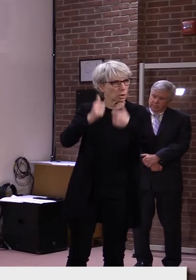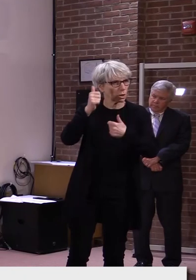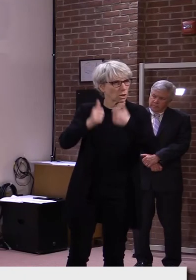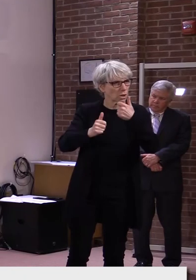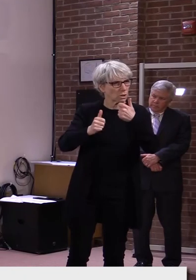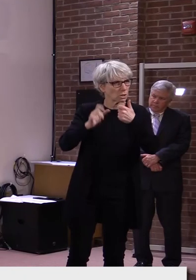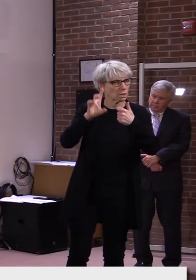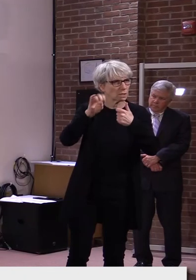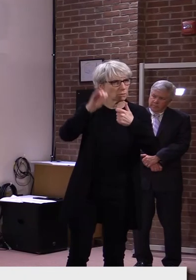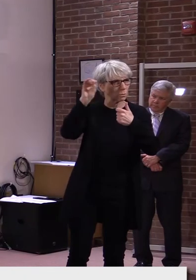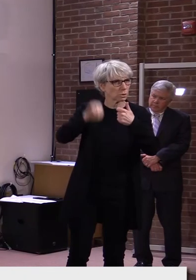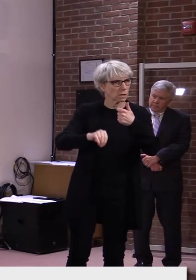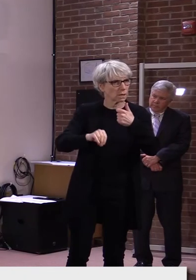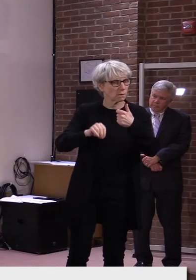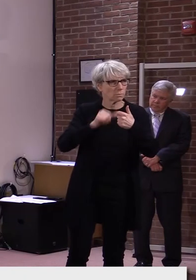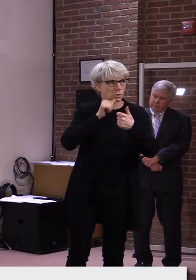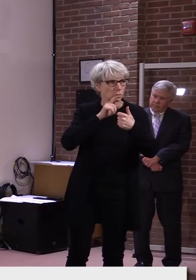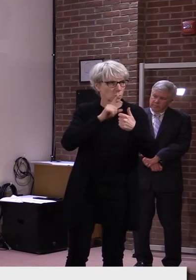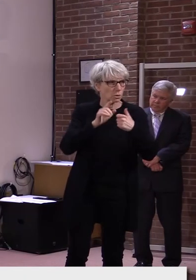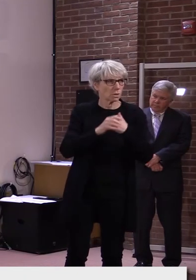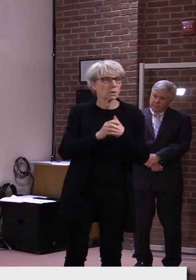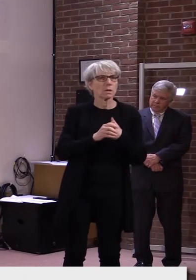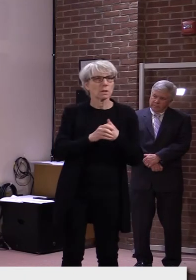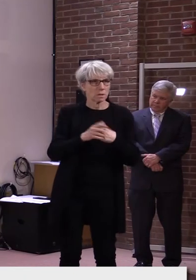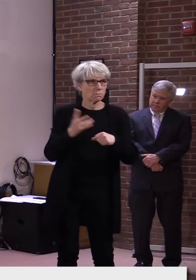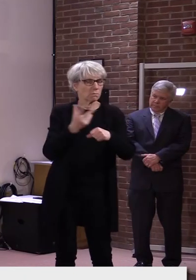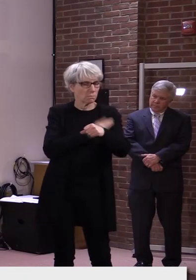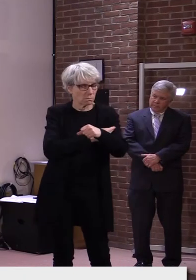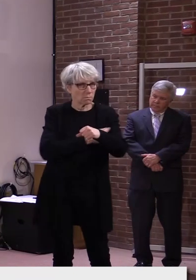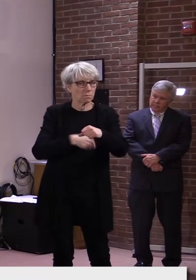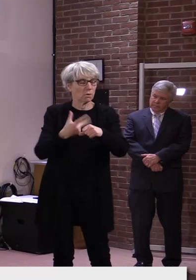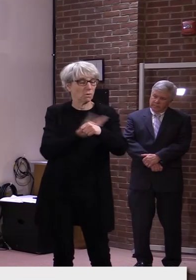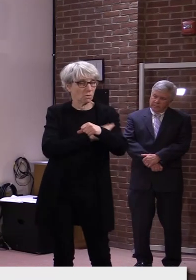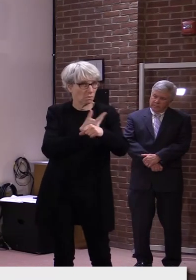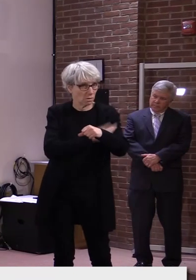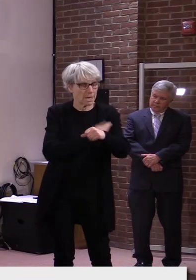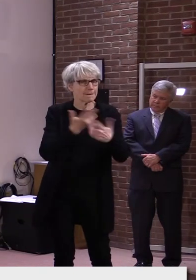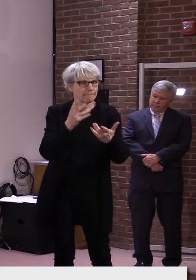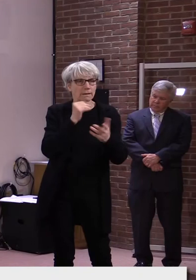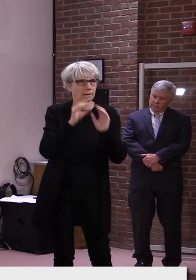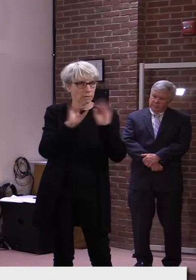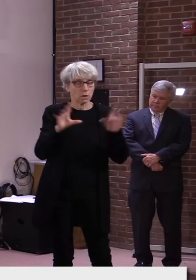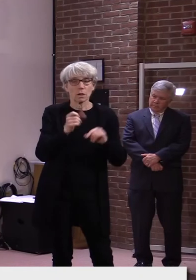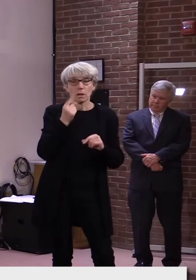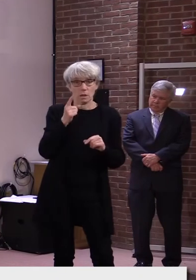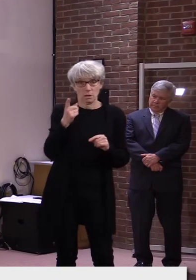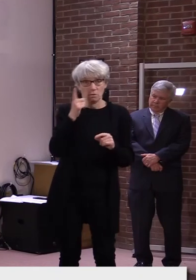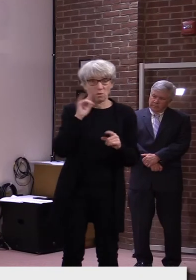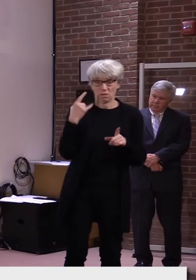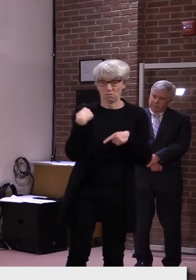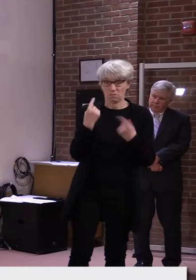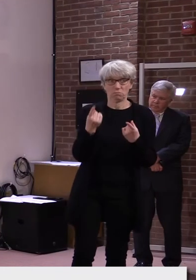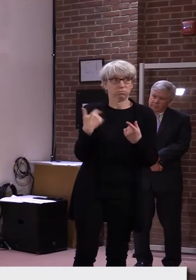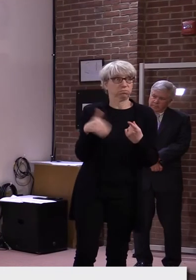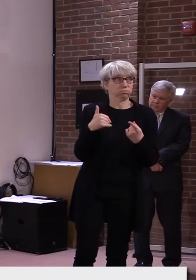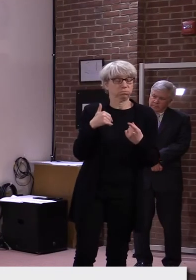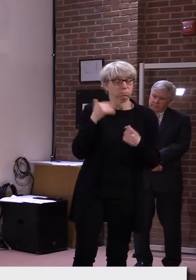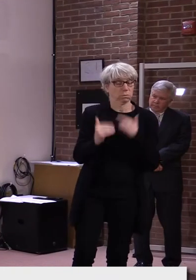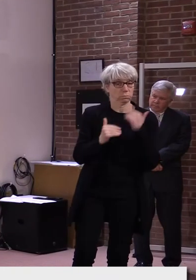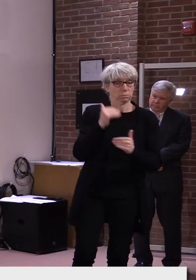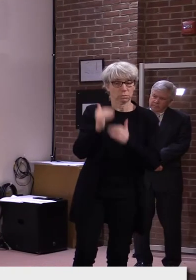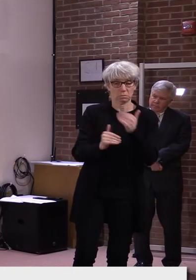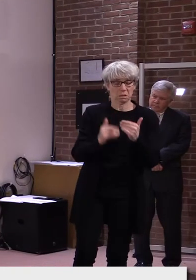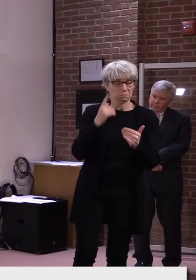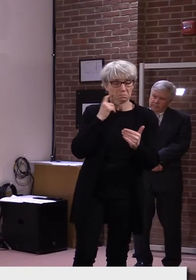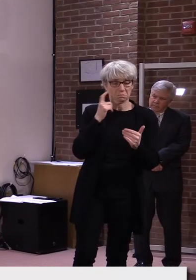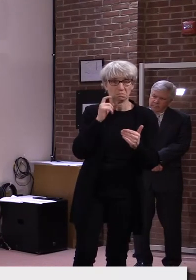should, I would say, at their rate right now, it would seem like by the 4th of July or at the end of the month